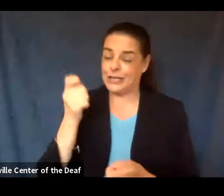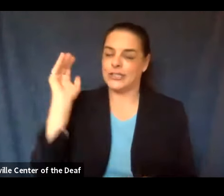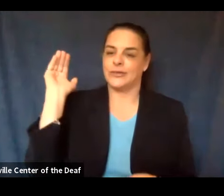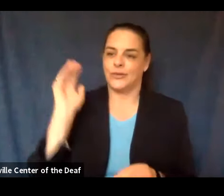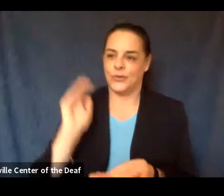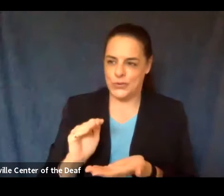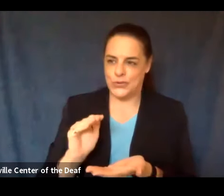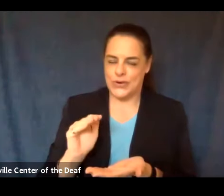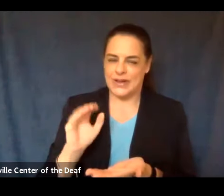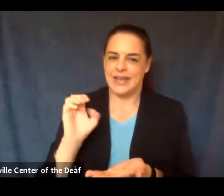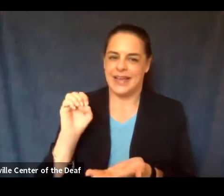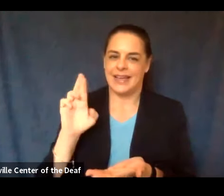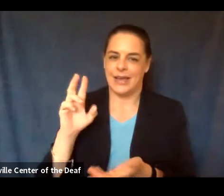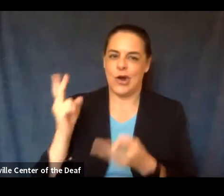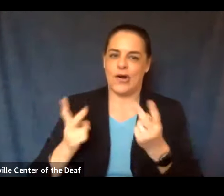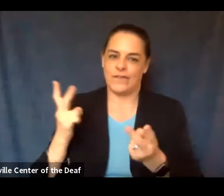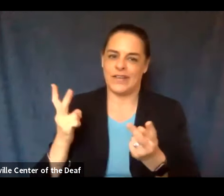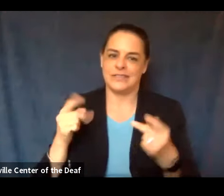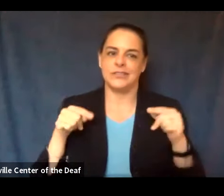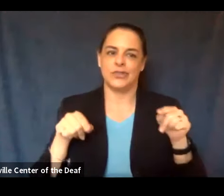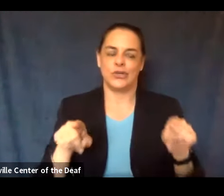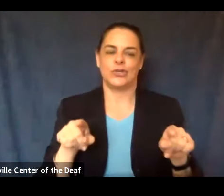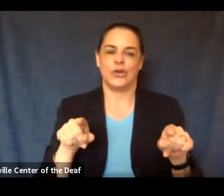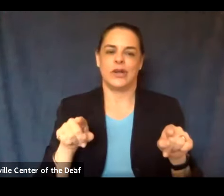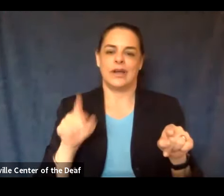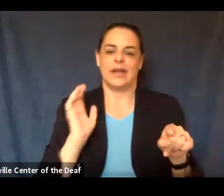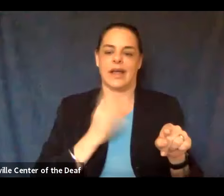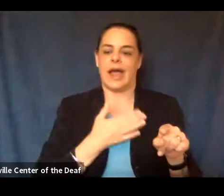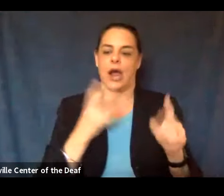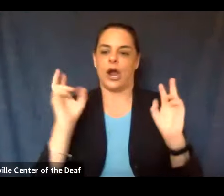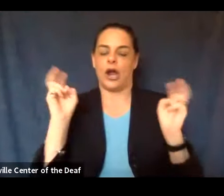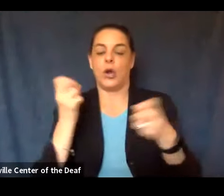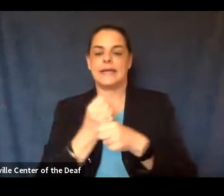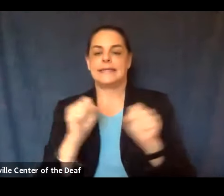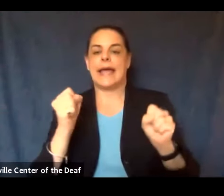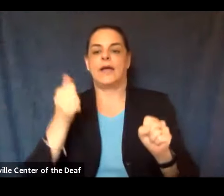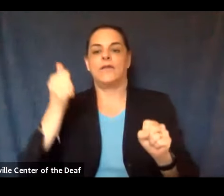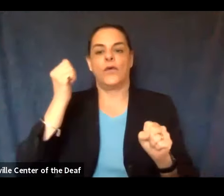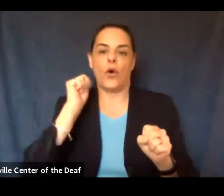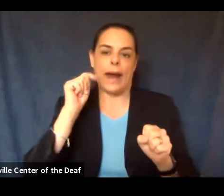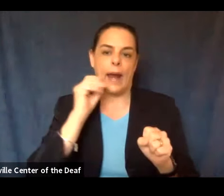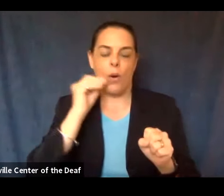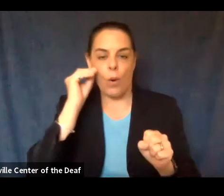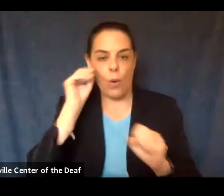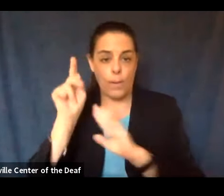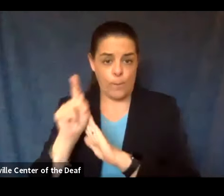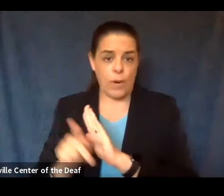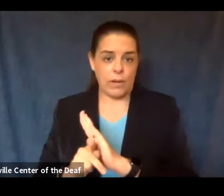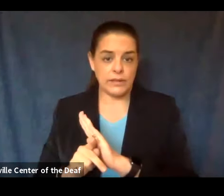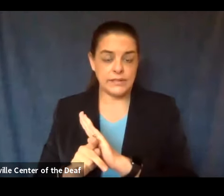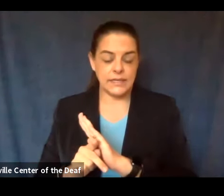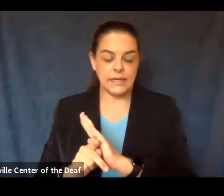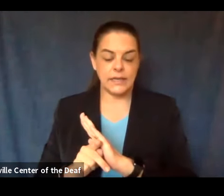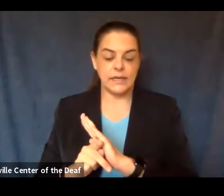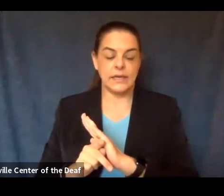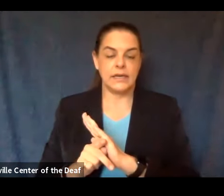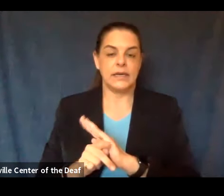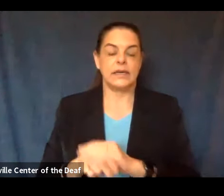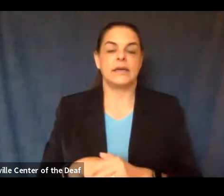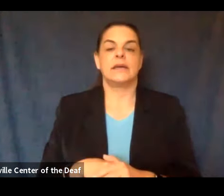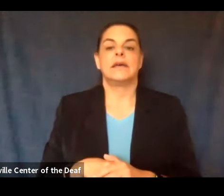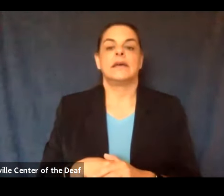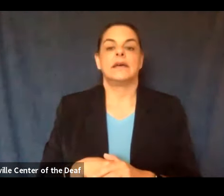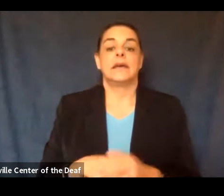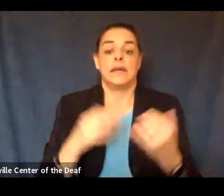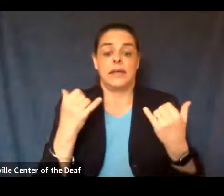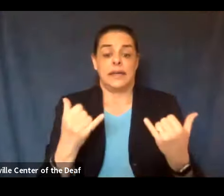overall emergency room visits during our safer at home policy and strategy.